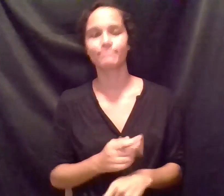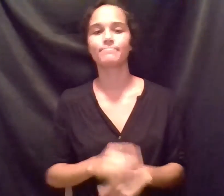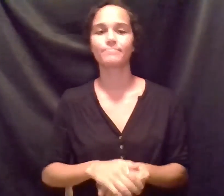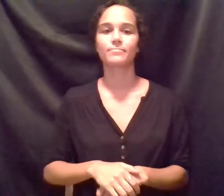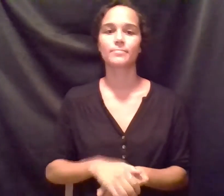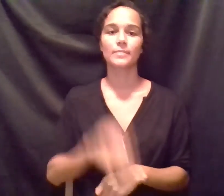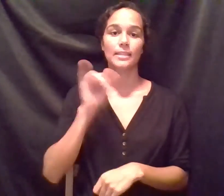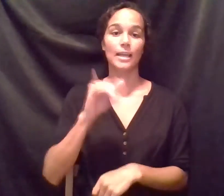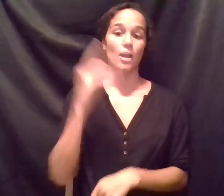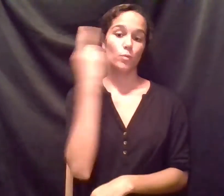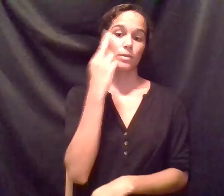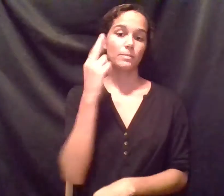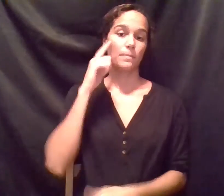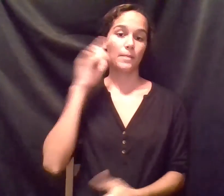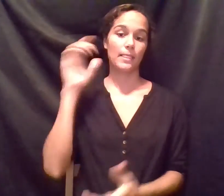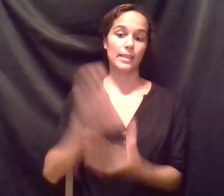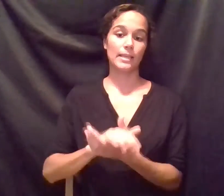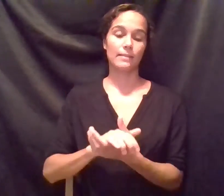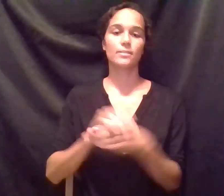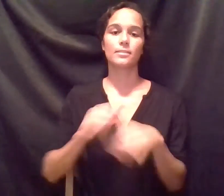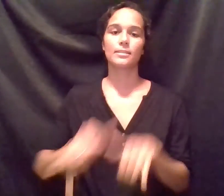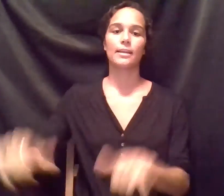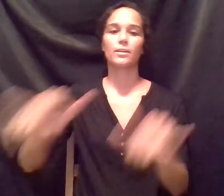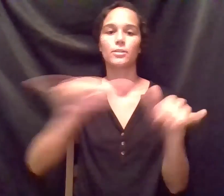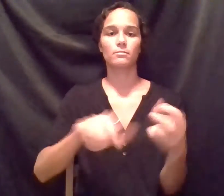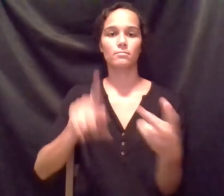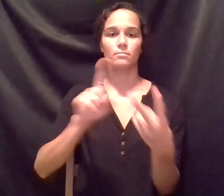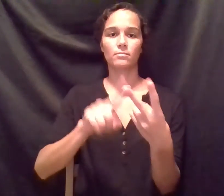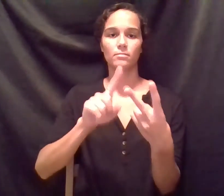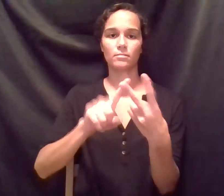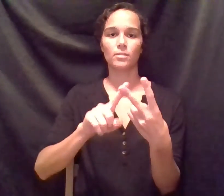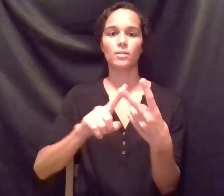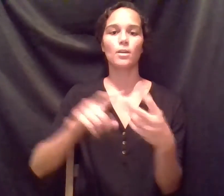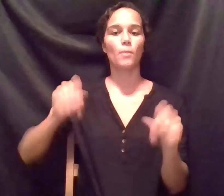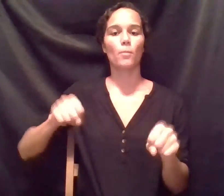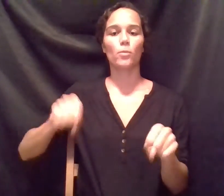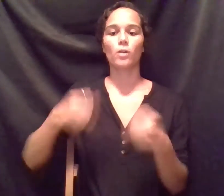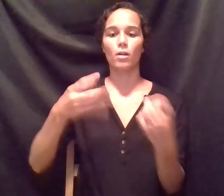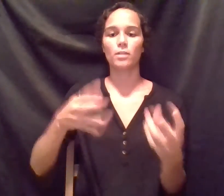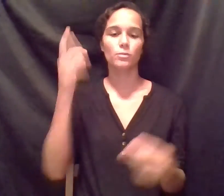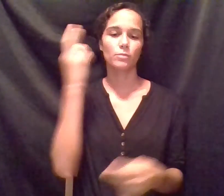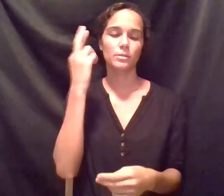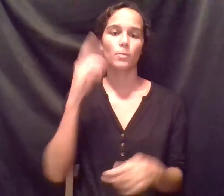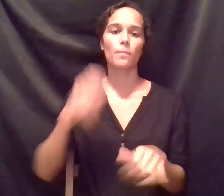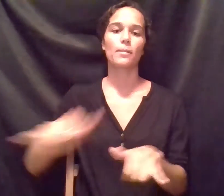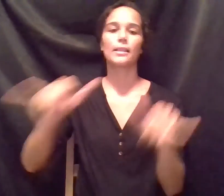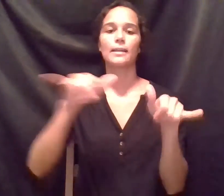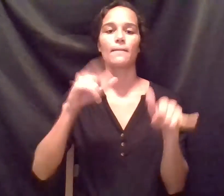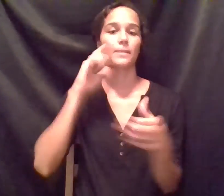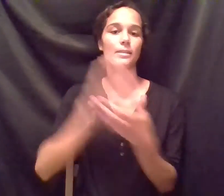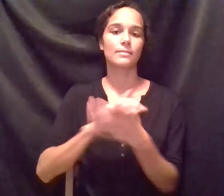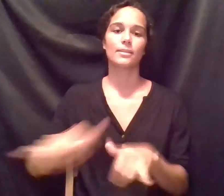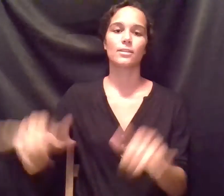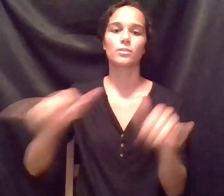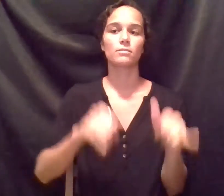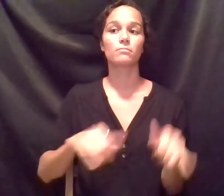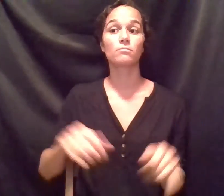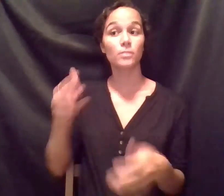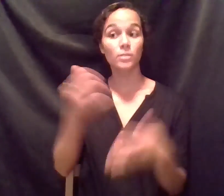right? Most people say, you probably did it. The Supreme Court said that there has to be slight or marginal evidence in the